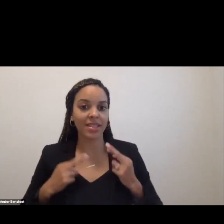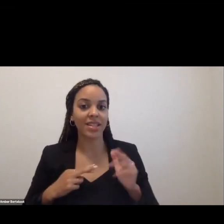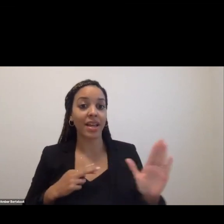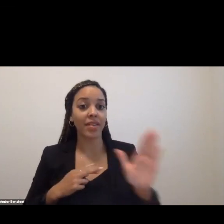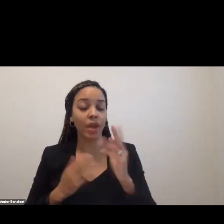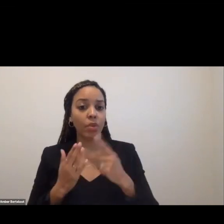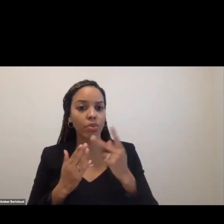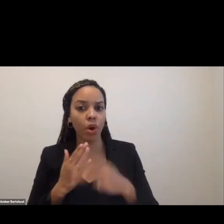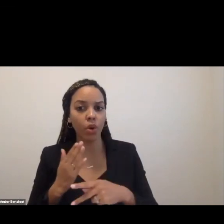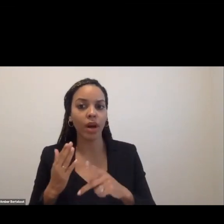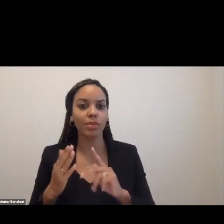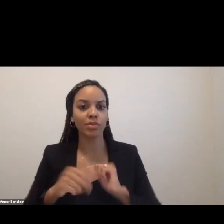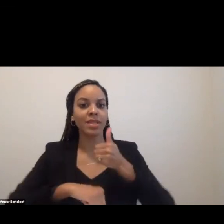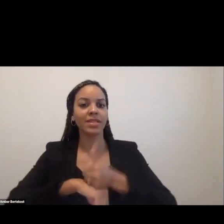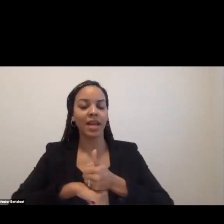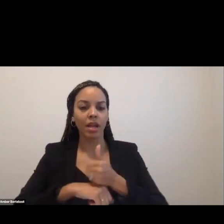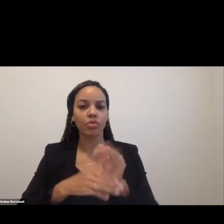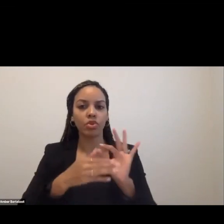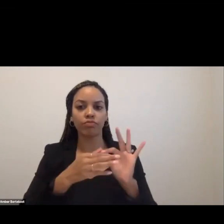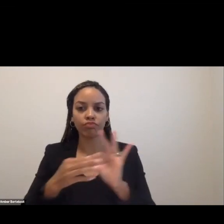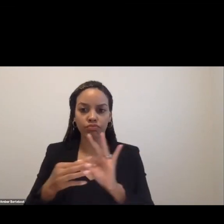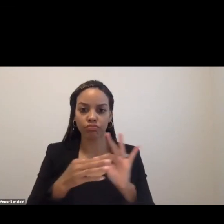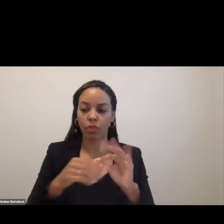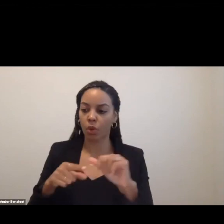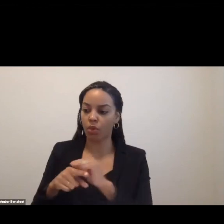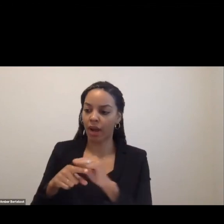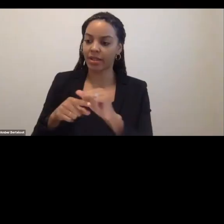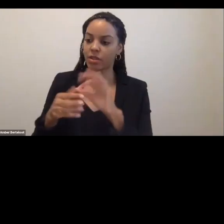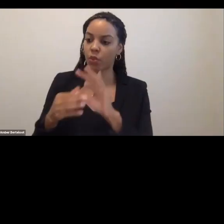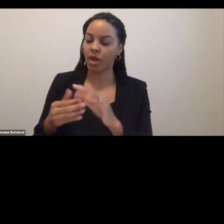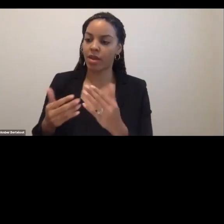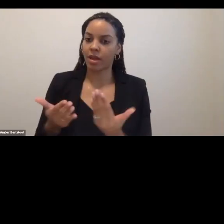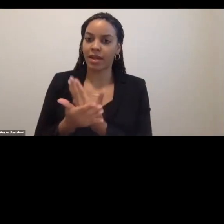to correspond to practices of contemporary art.